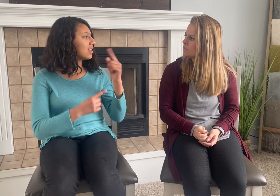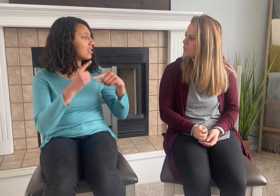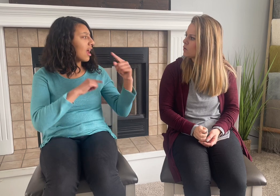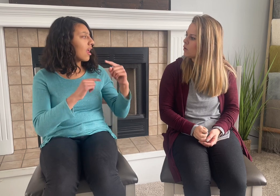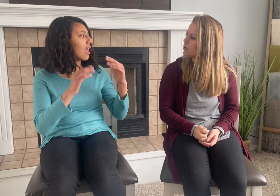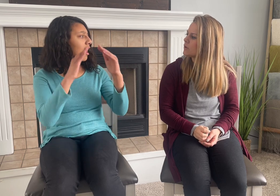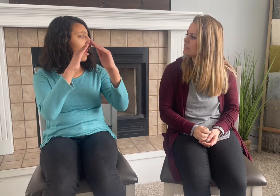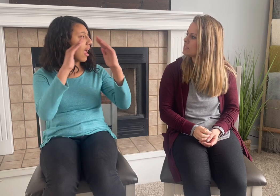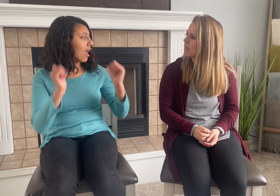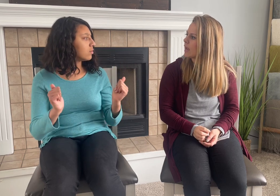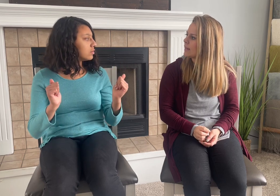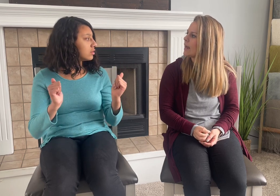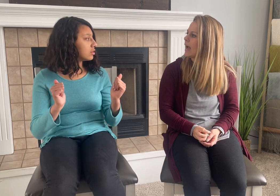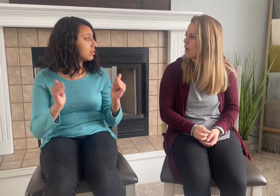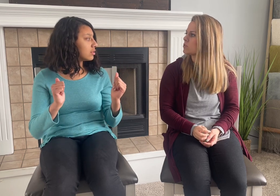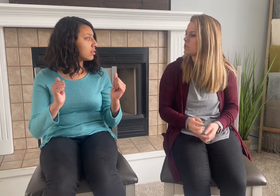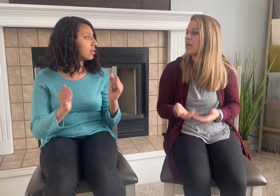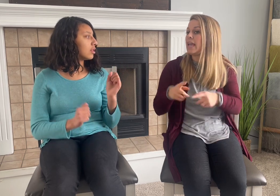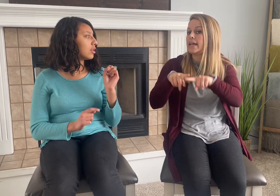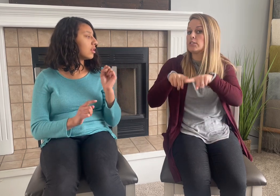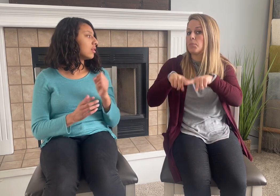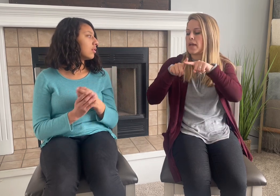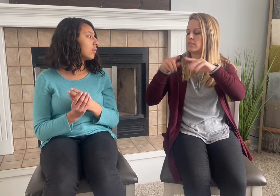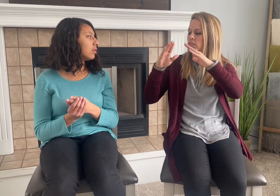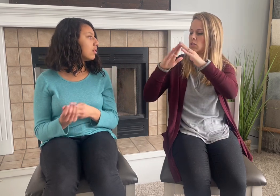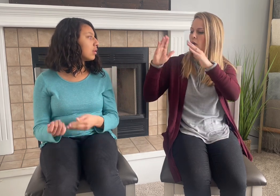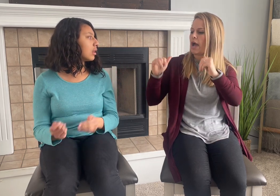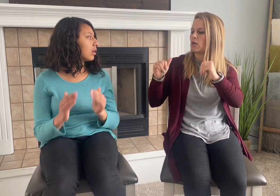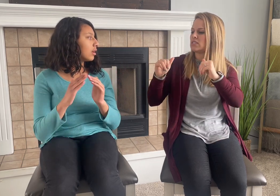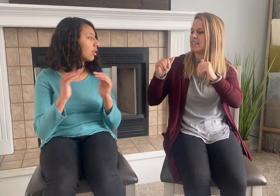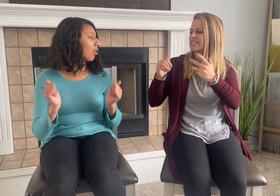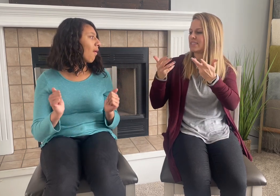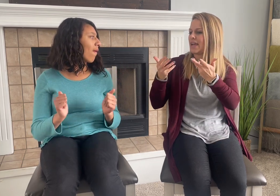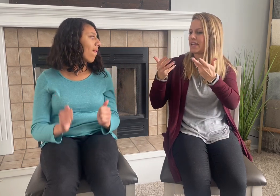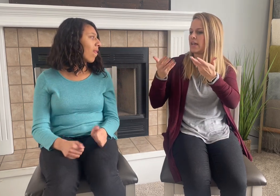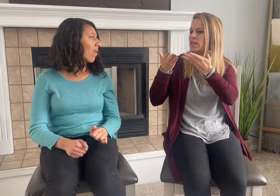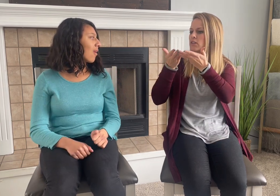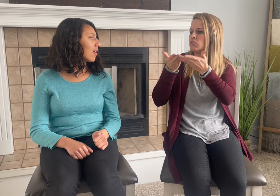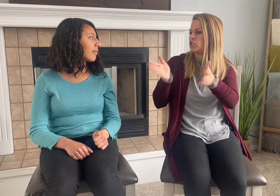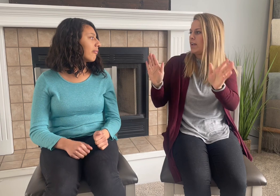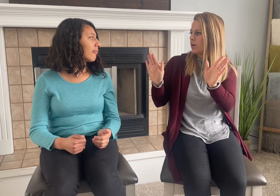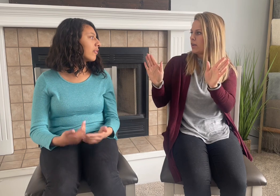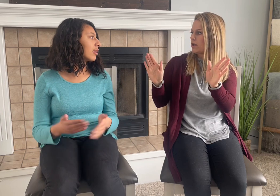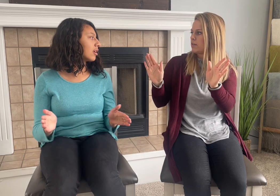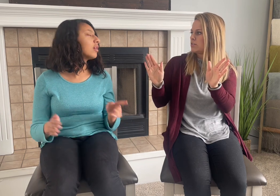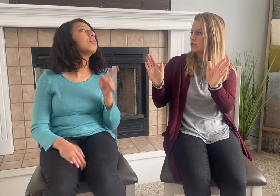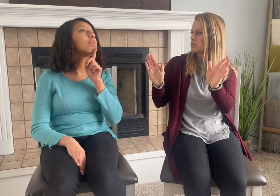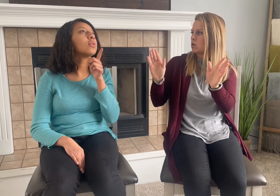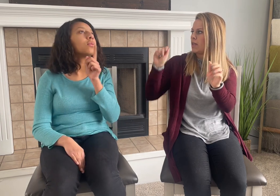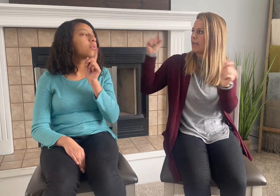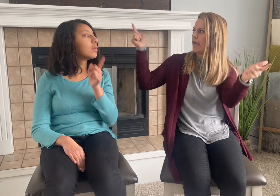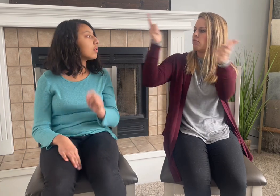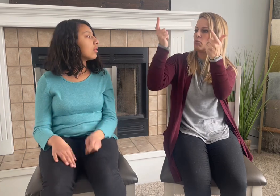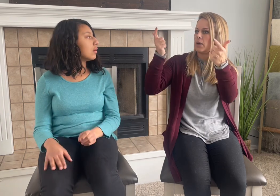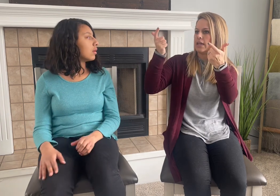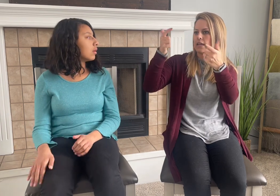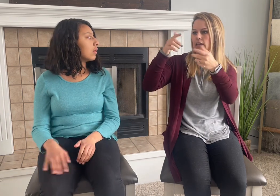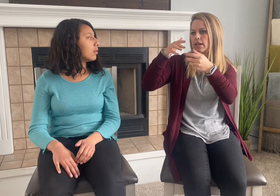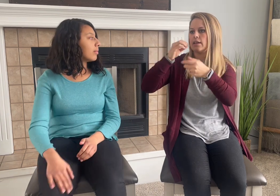Or you can sign house. Yeah, it depends. So house is like generic. So like everybody in